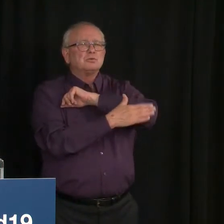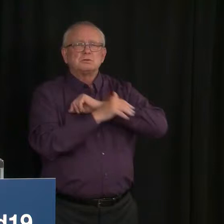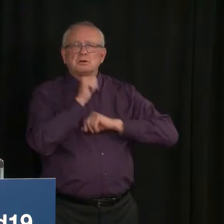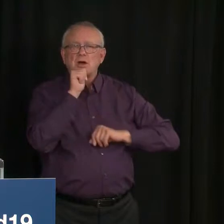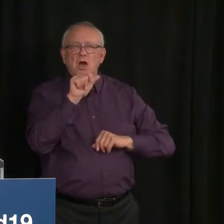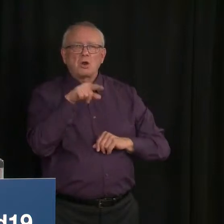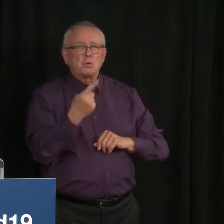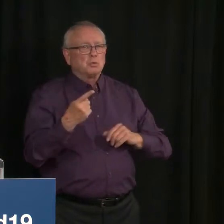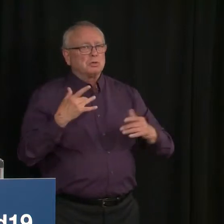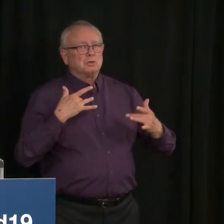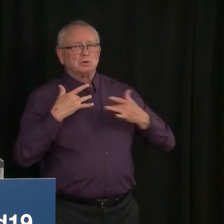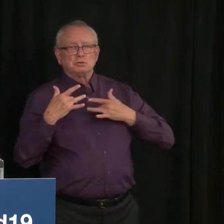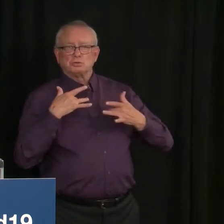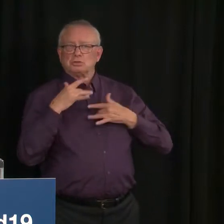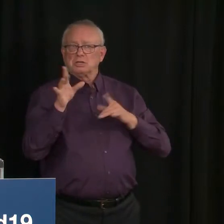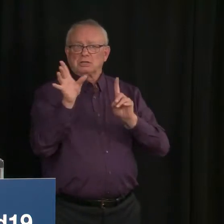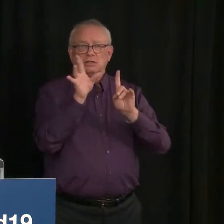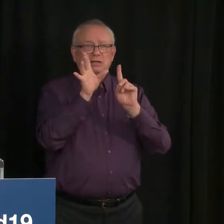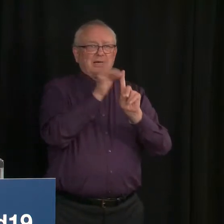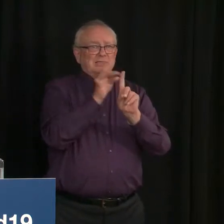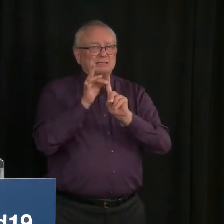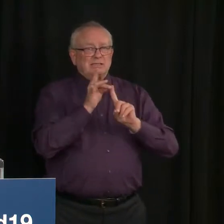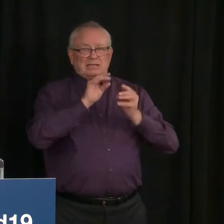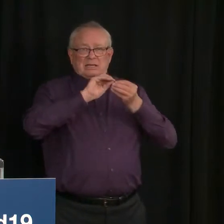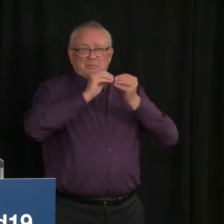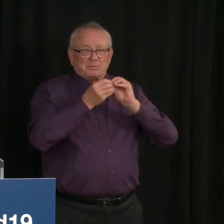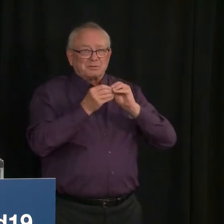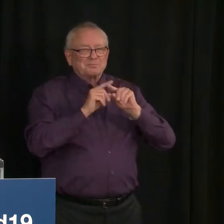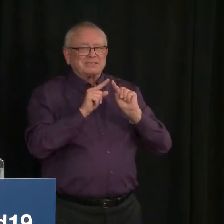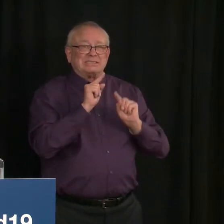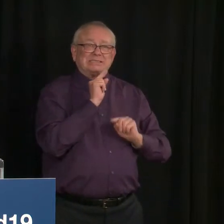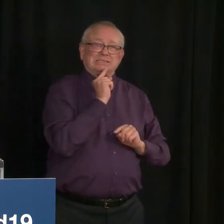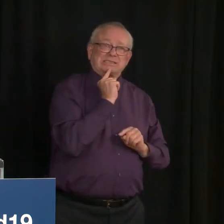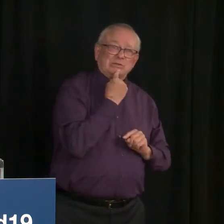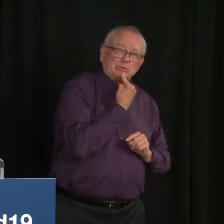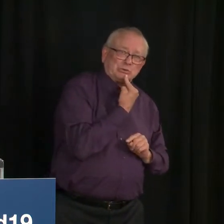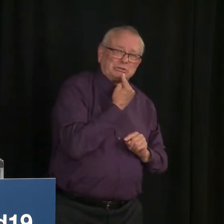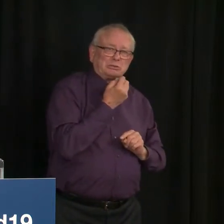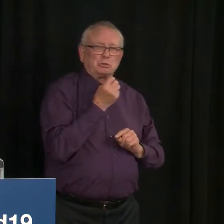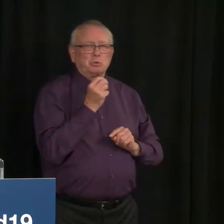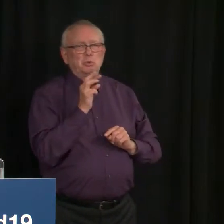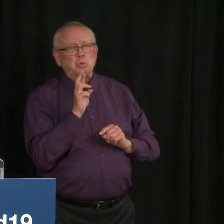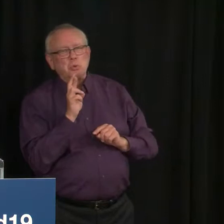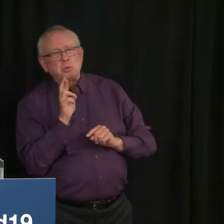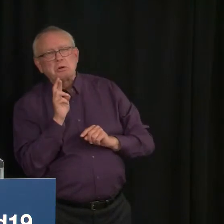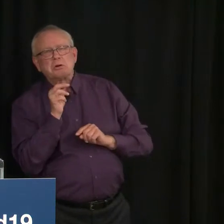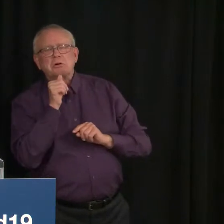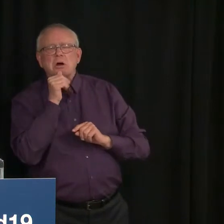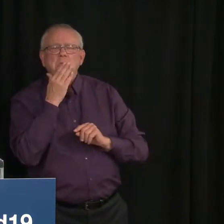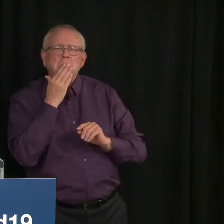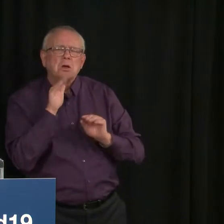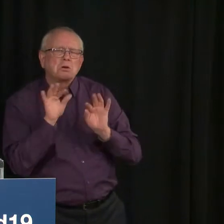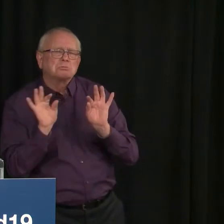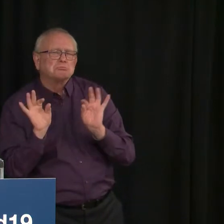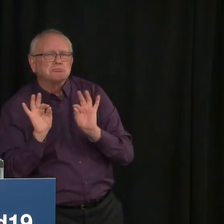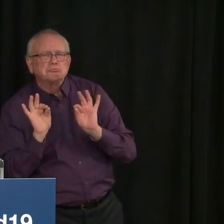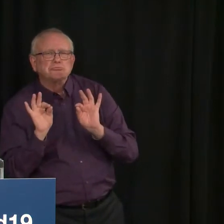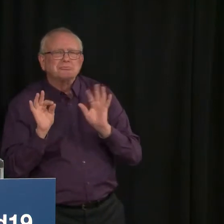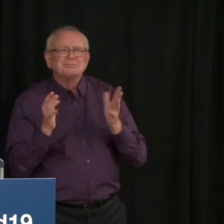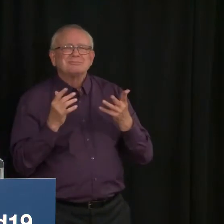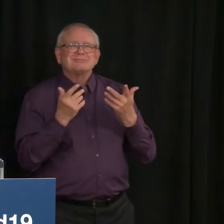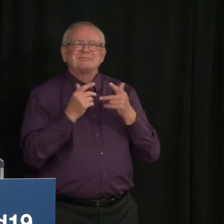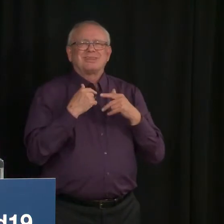cases alone, but watching how, as their situation unfolds, how that informs